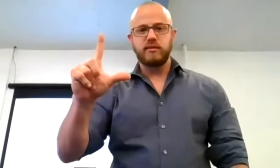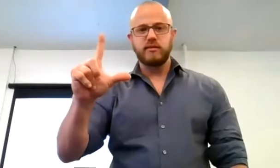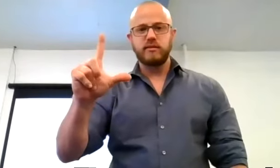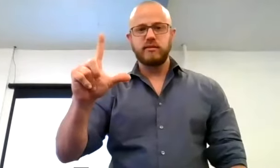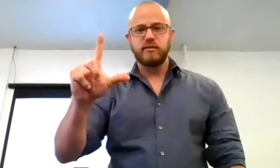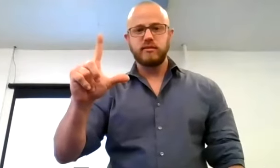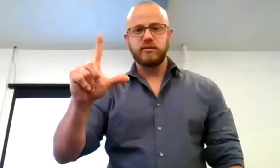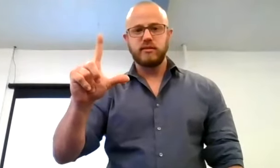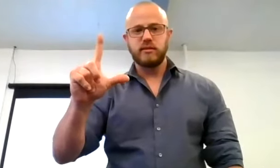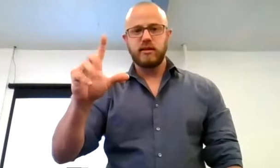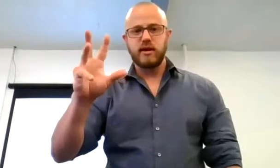L,